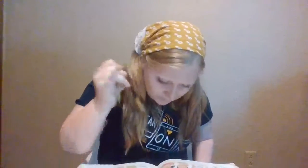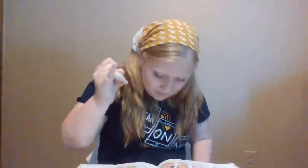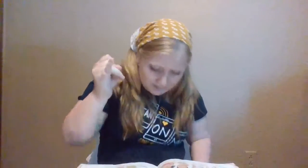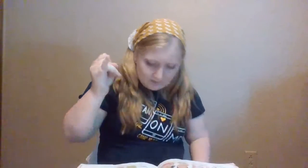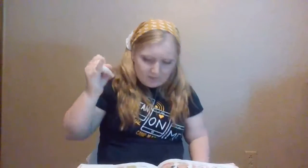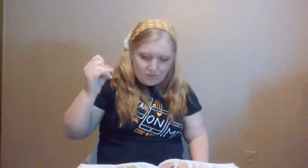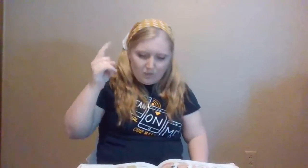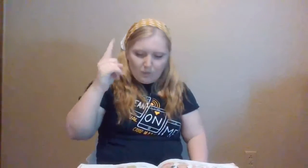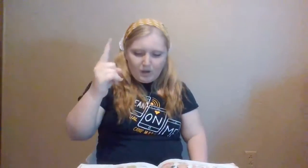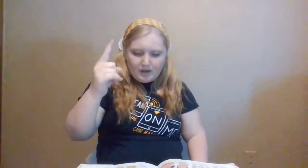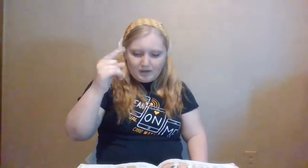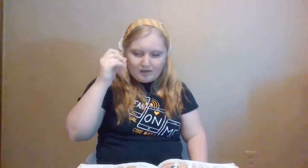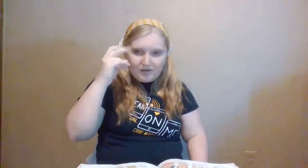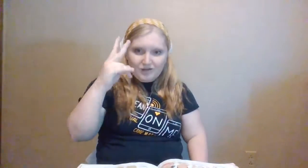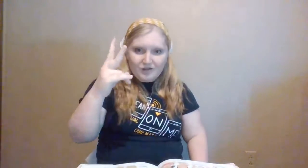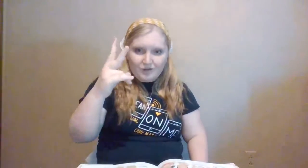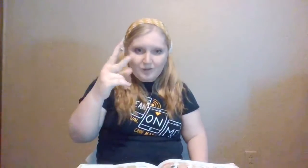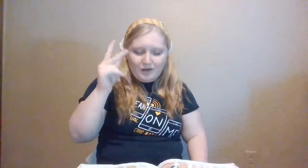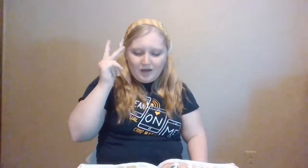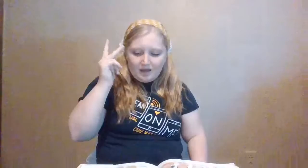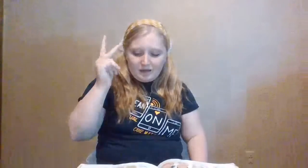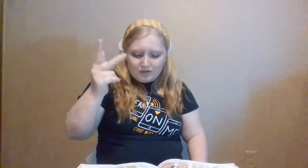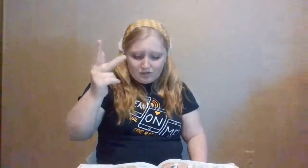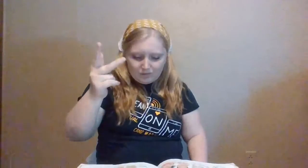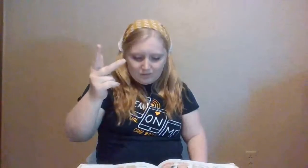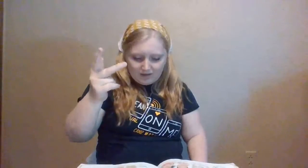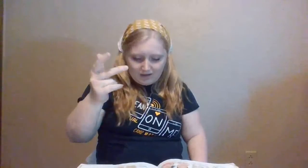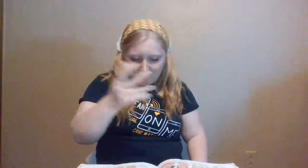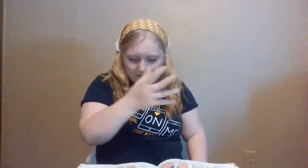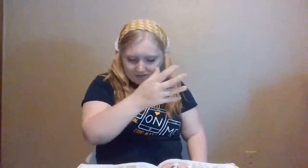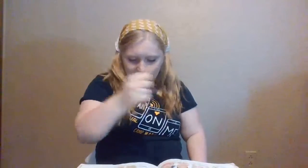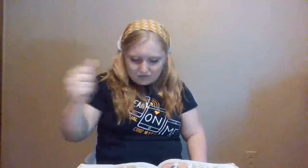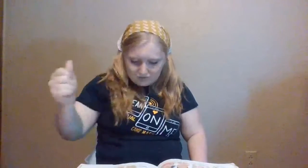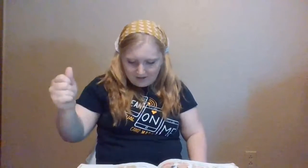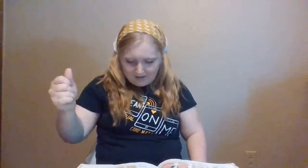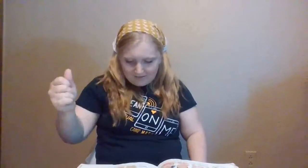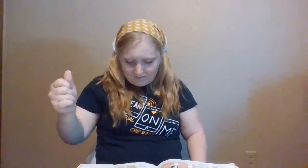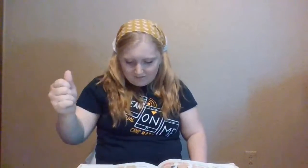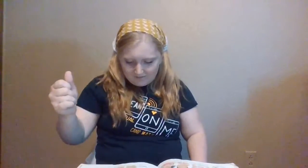For it's 1, 2, 3 strikes.